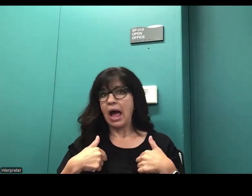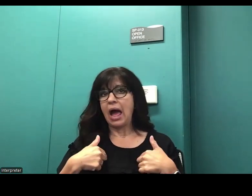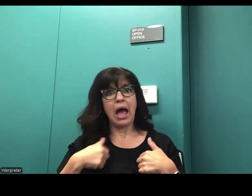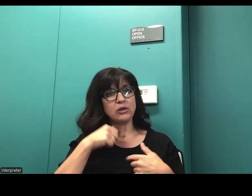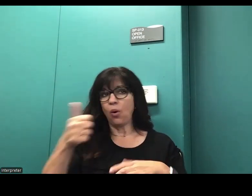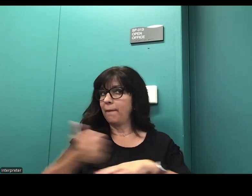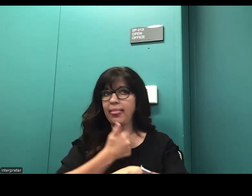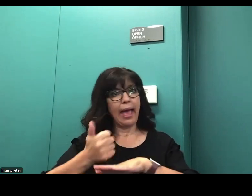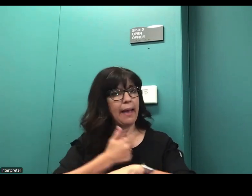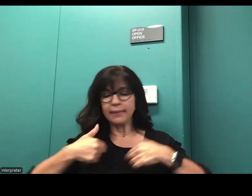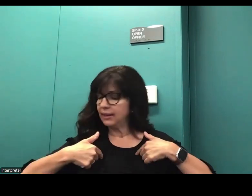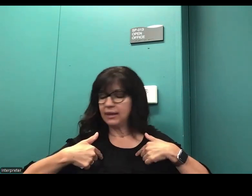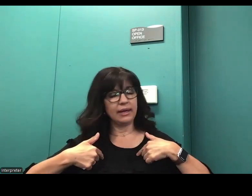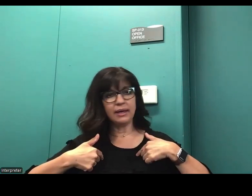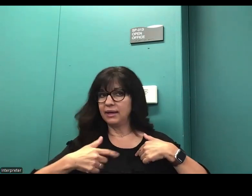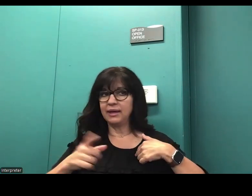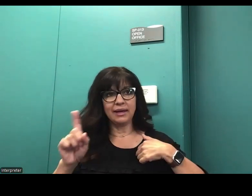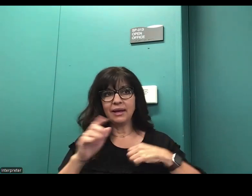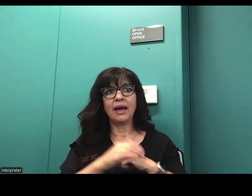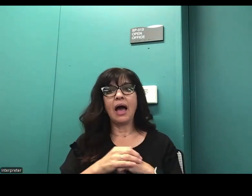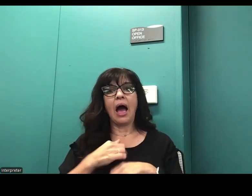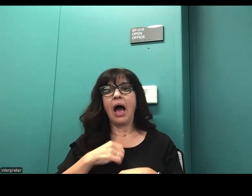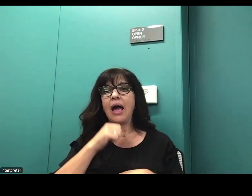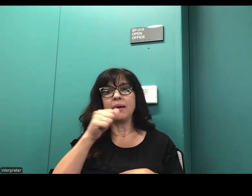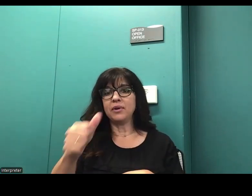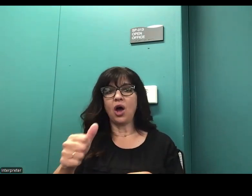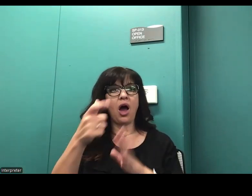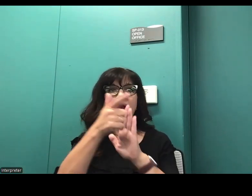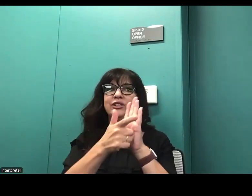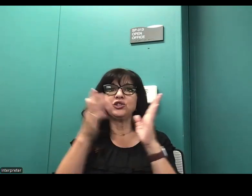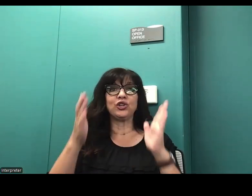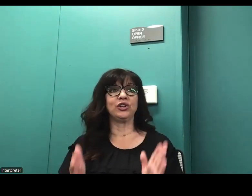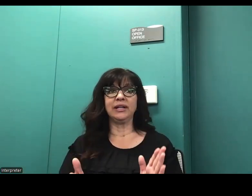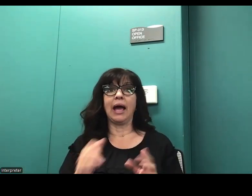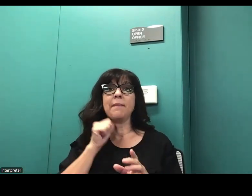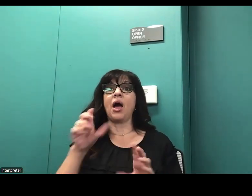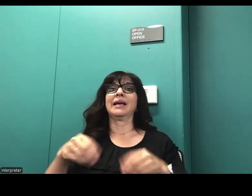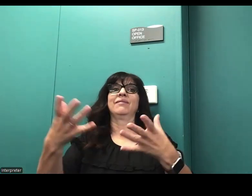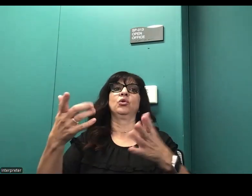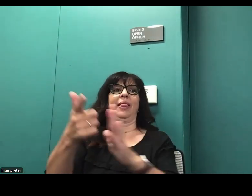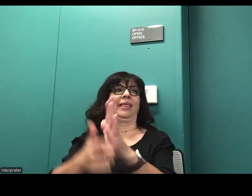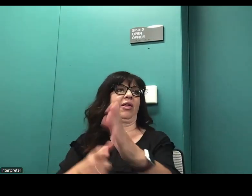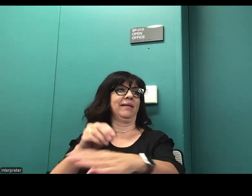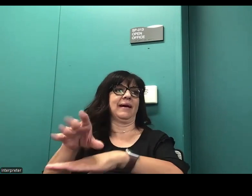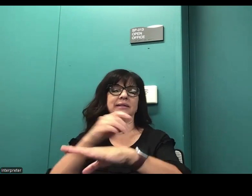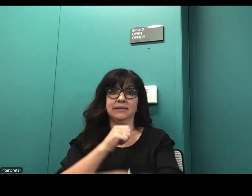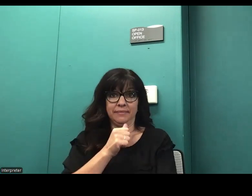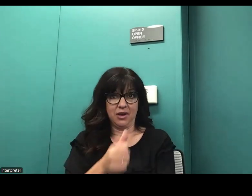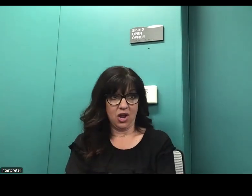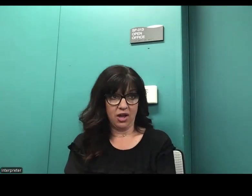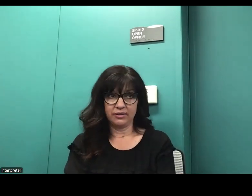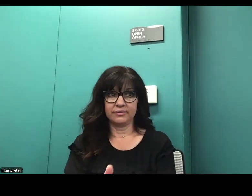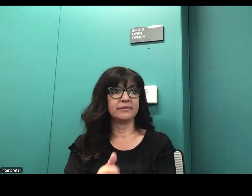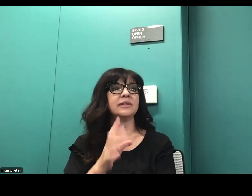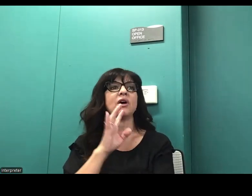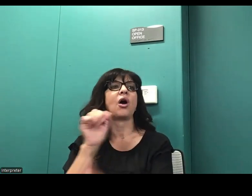Don't blame me about this stuff. And I am not an attorney. I'm not giving you legal advice. So you can talk to your